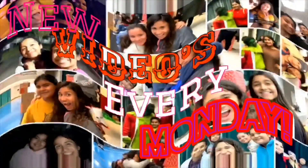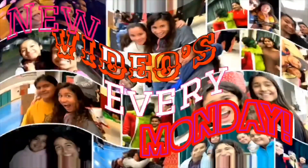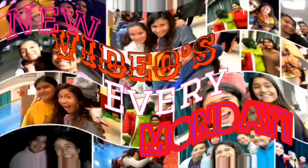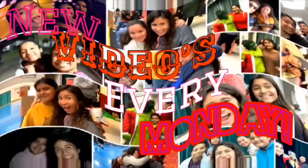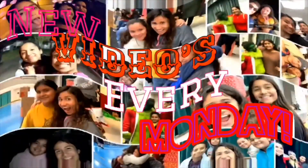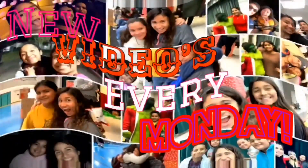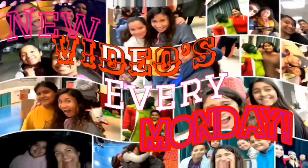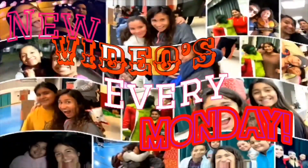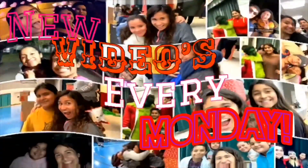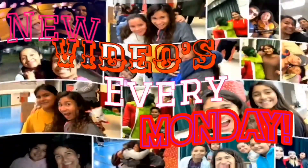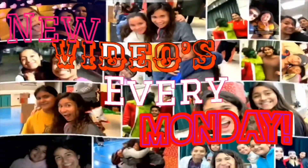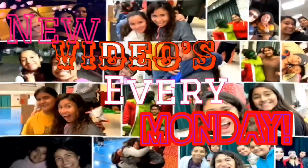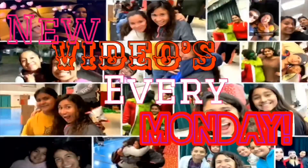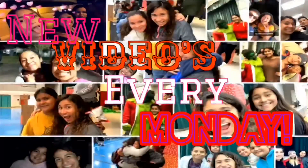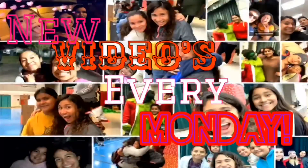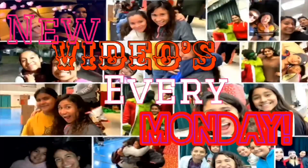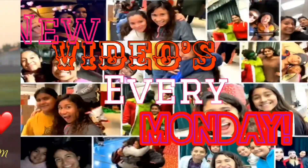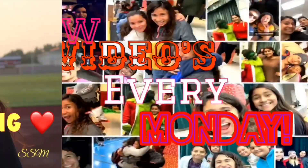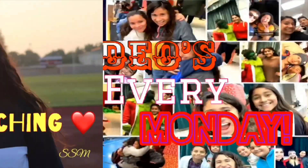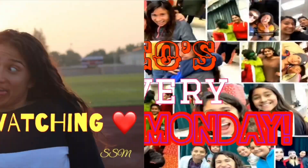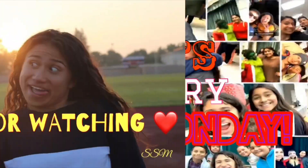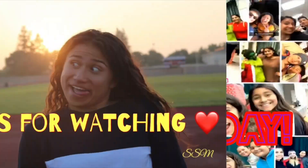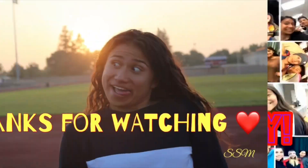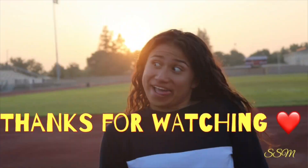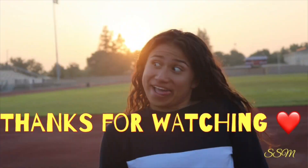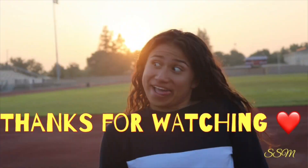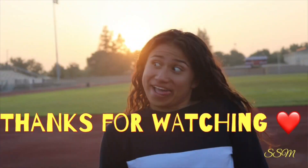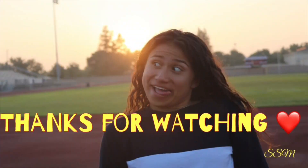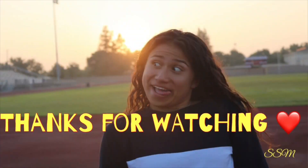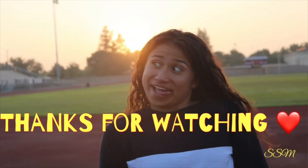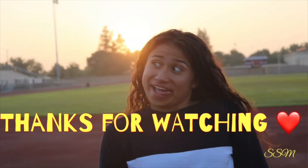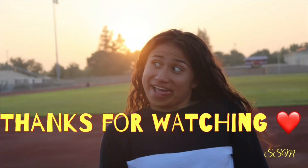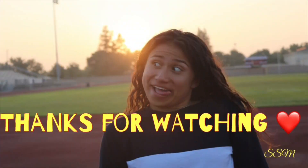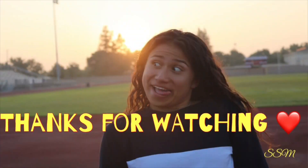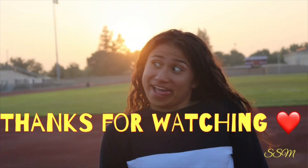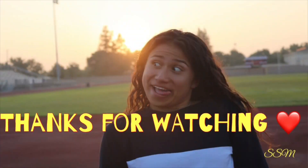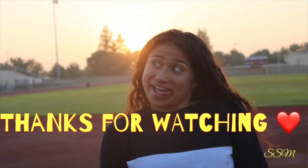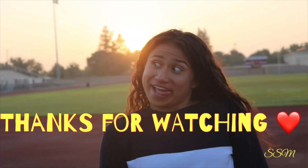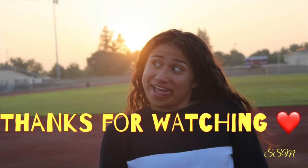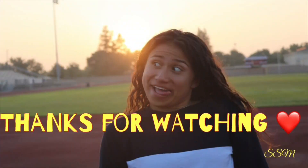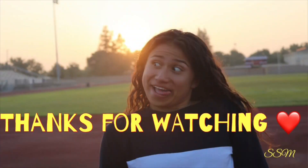Scooby-Doo, papa, y el pum pum pum pum pum, y el pum pum pum.